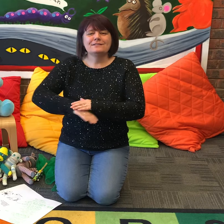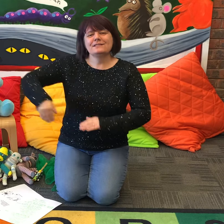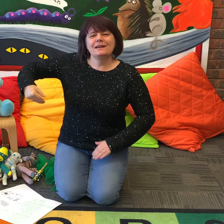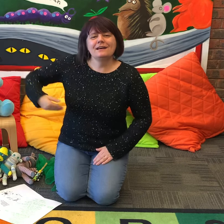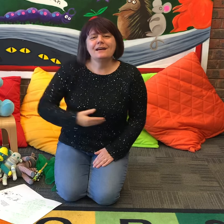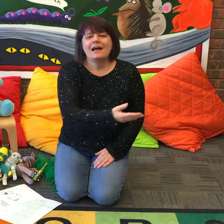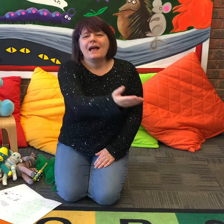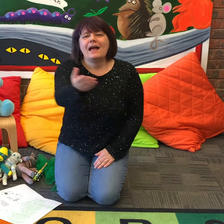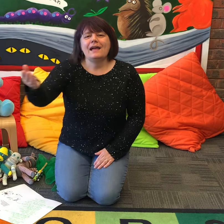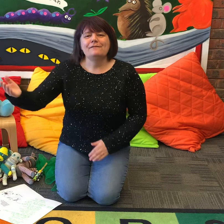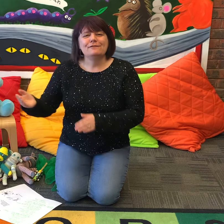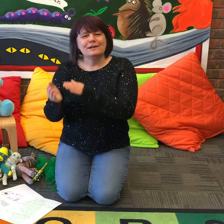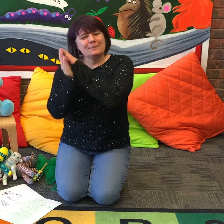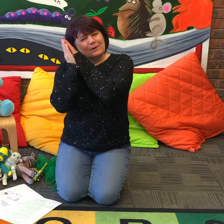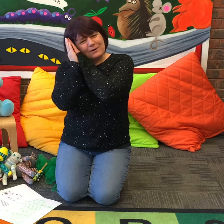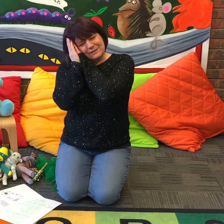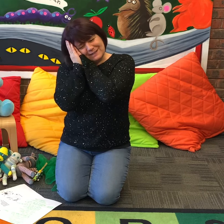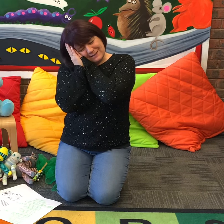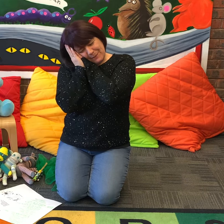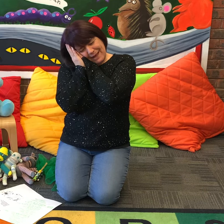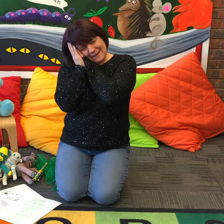under everybody's bed.